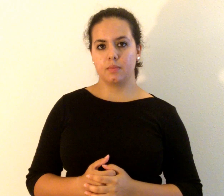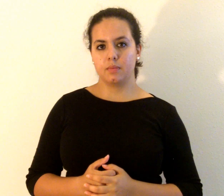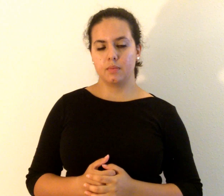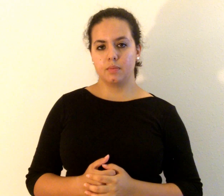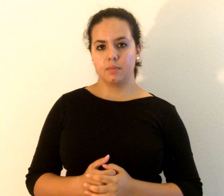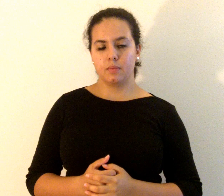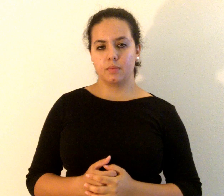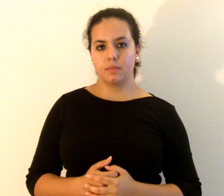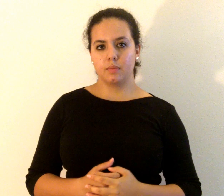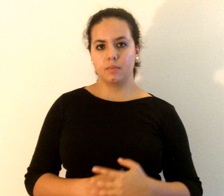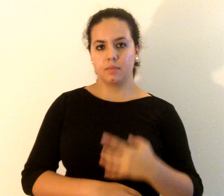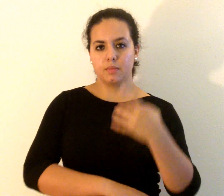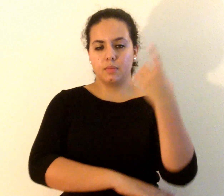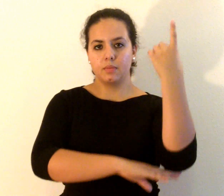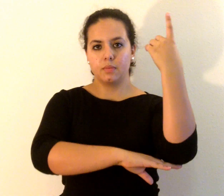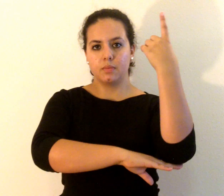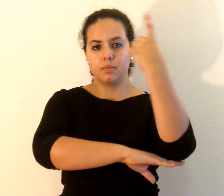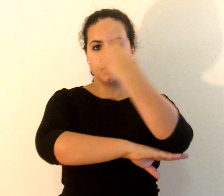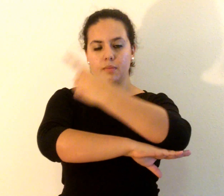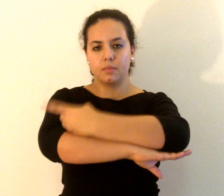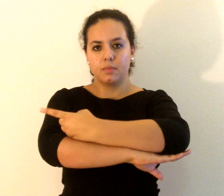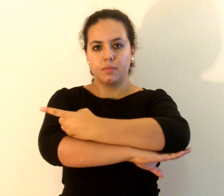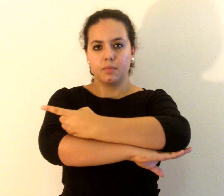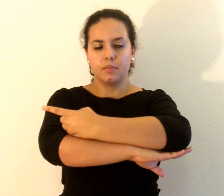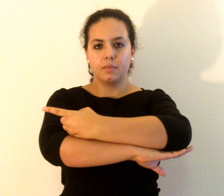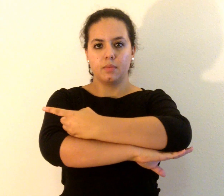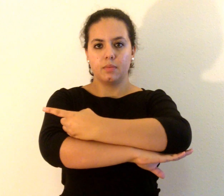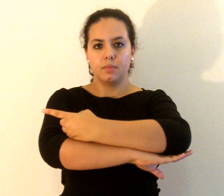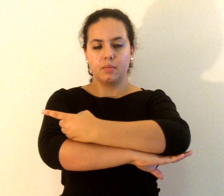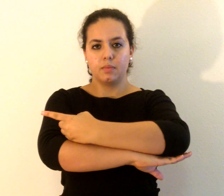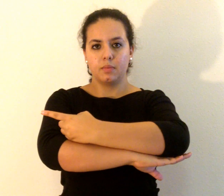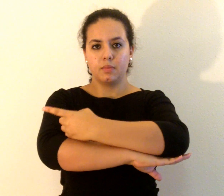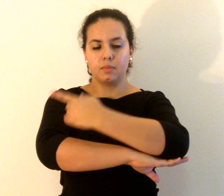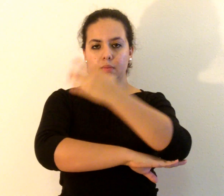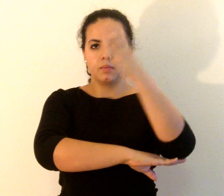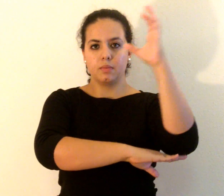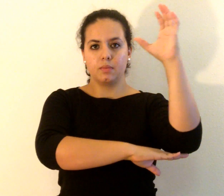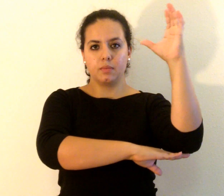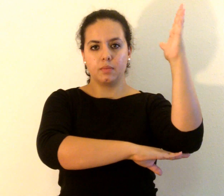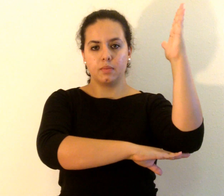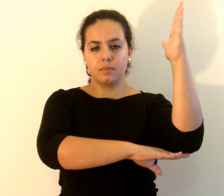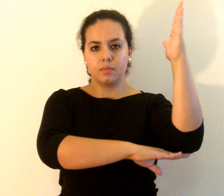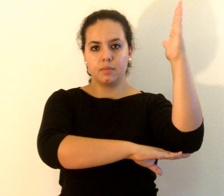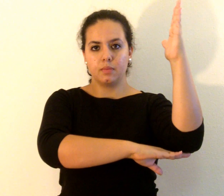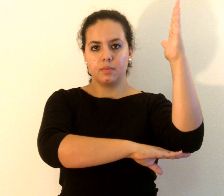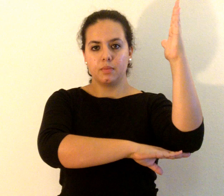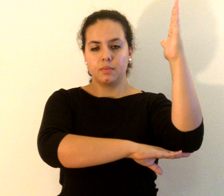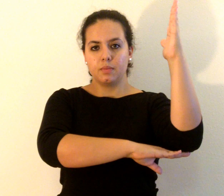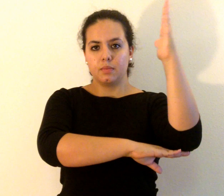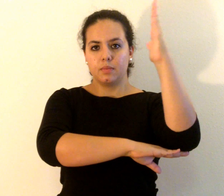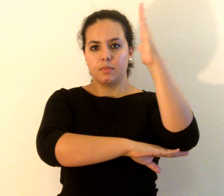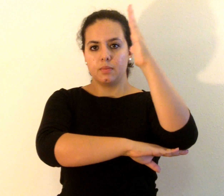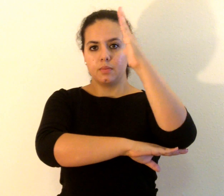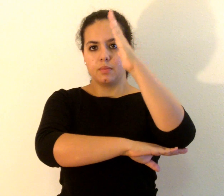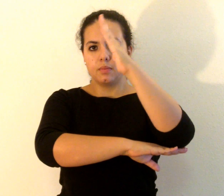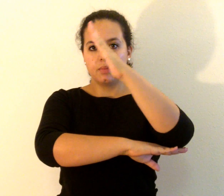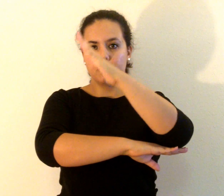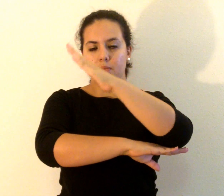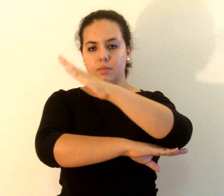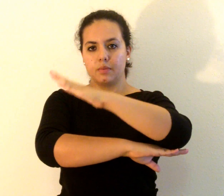days. The sign for day is day. You have your sun, it's like it's at noon, and then the sun goes